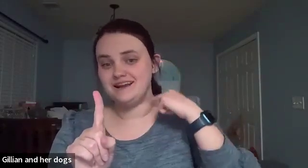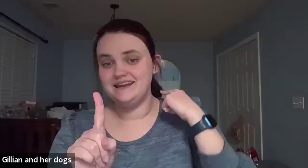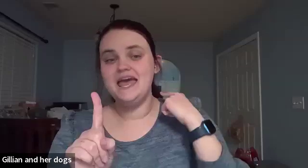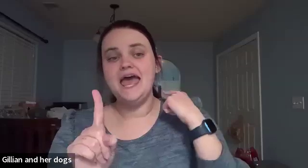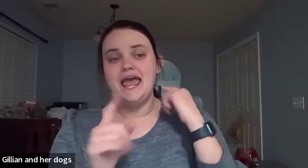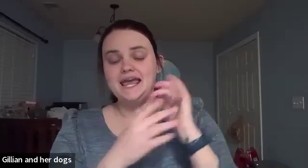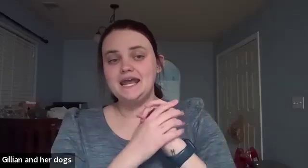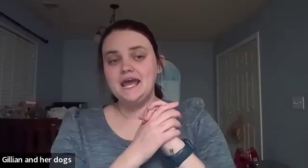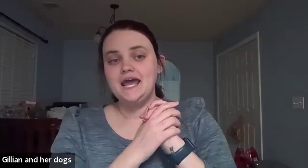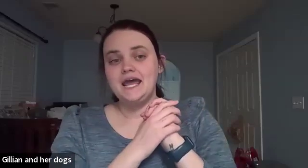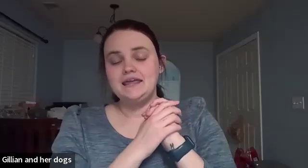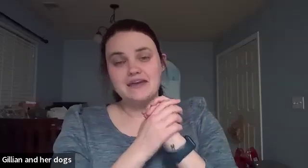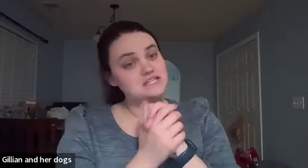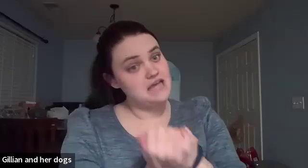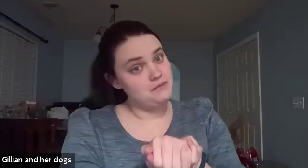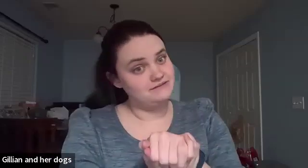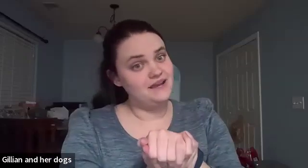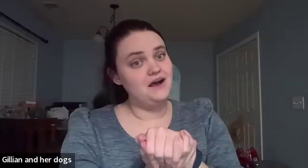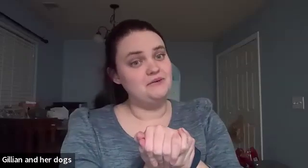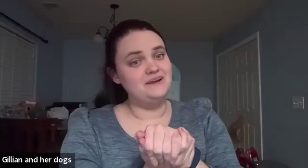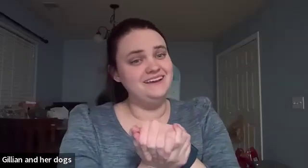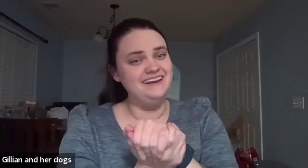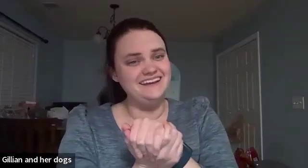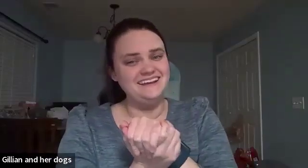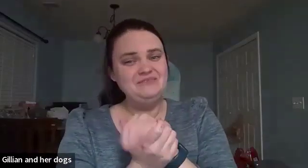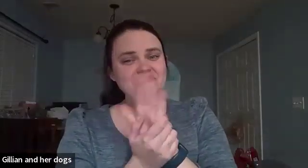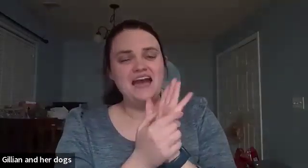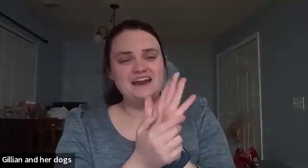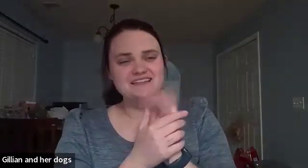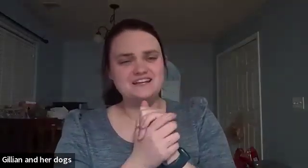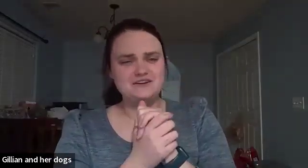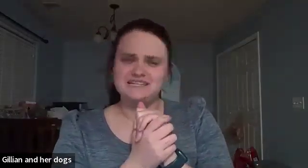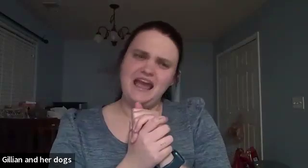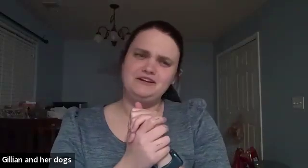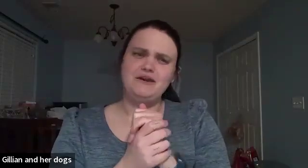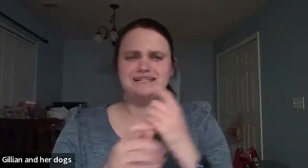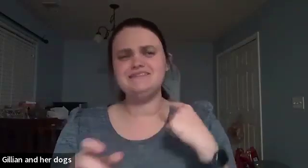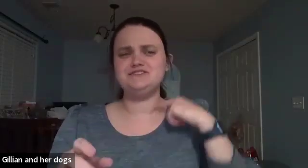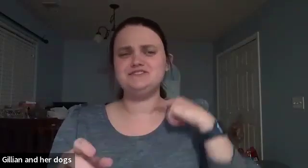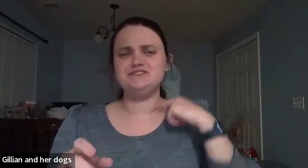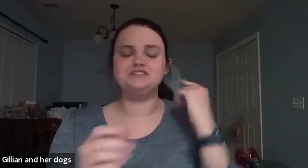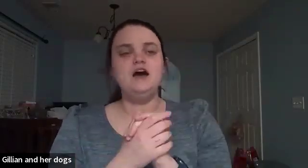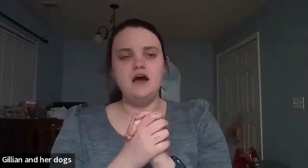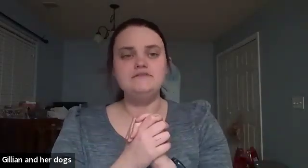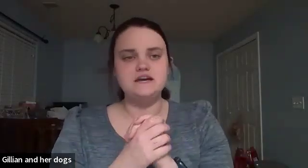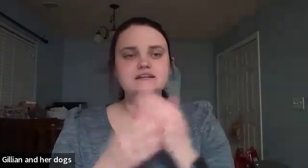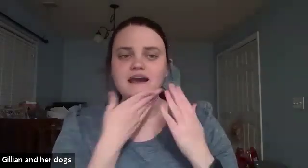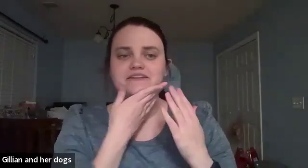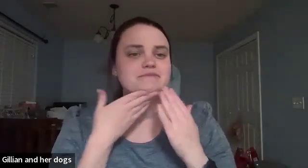neck. And that does happen. I know that's like a crazy, how can you accidentally scratch yourself? I've done it. I've